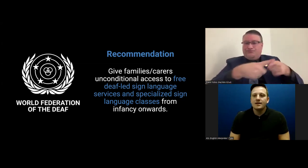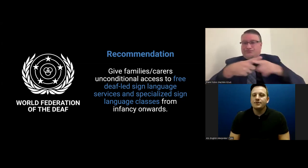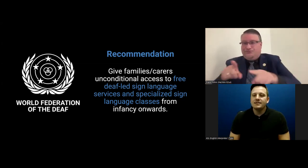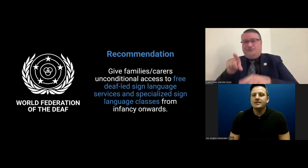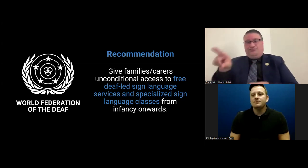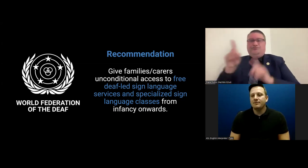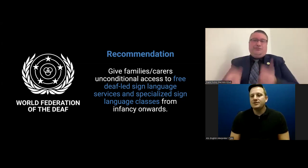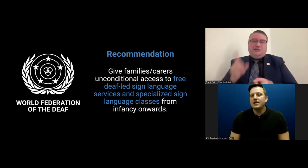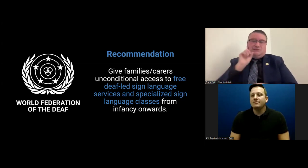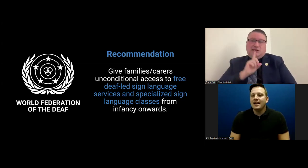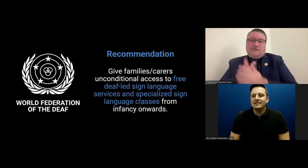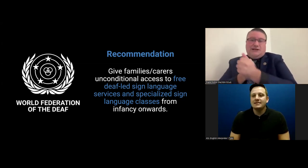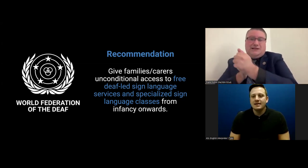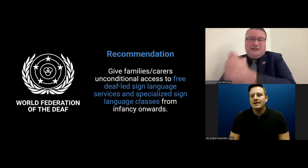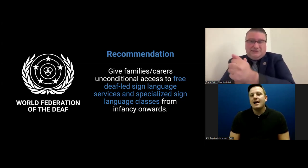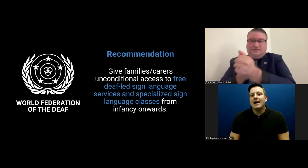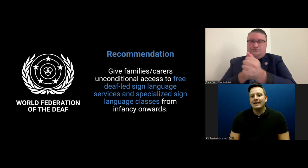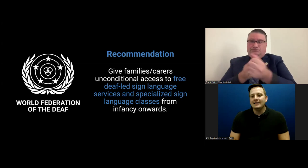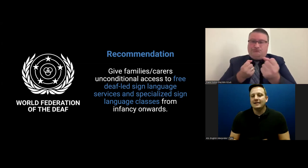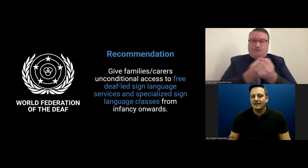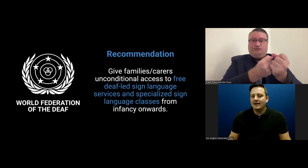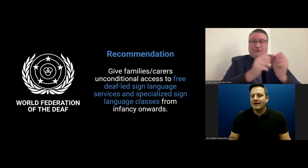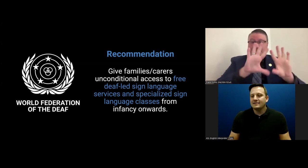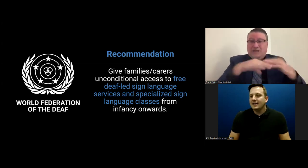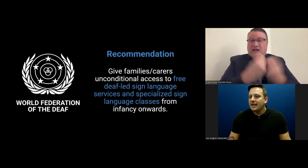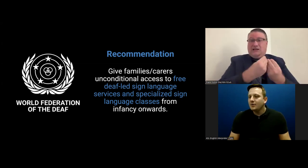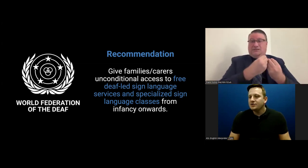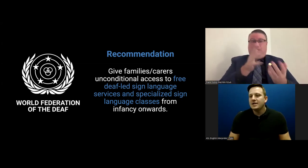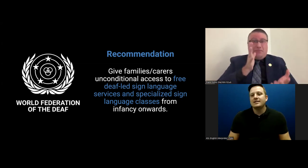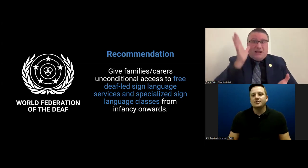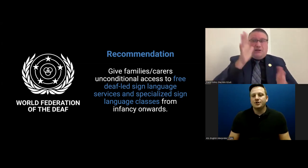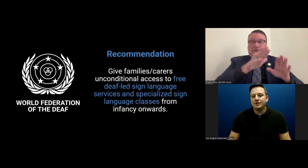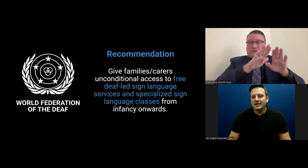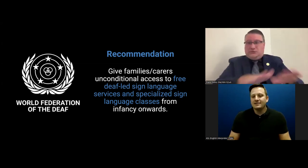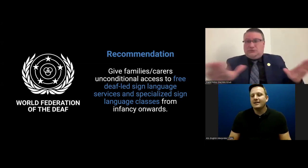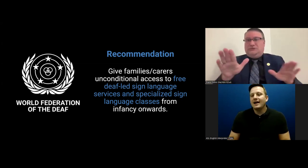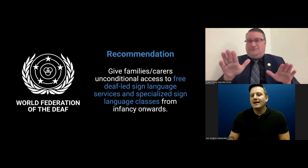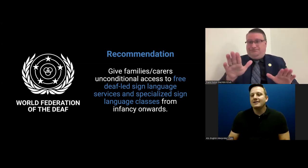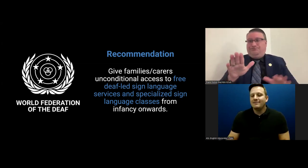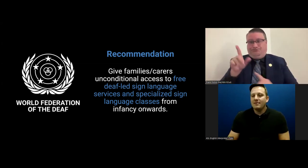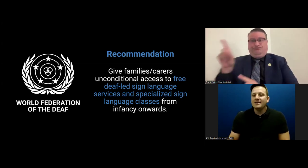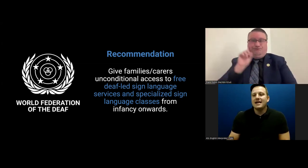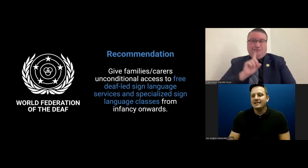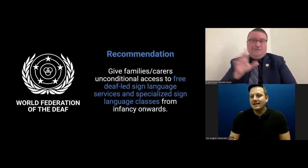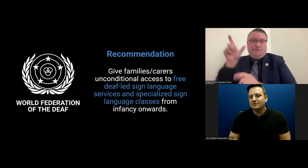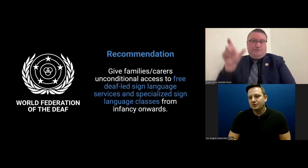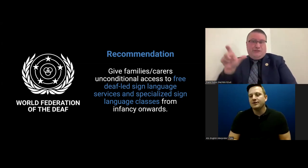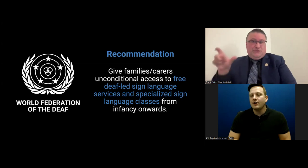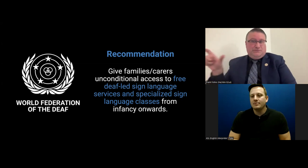So this is provision of classes in sign language to ensure that families and deaf children are able